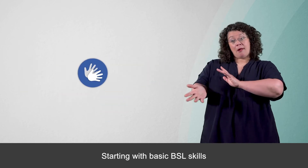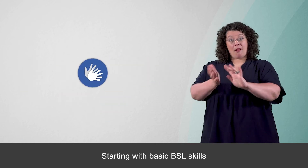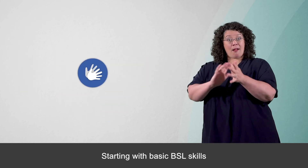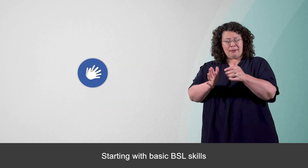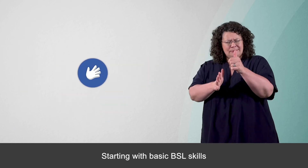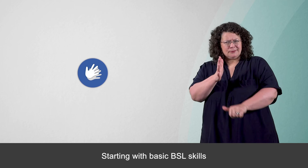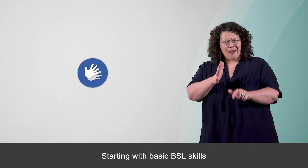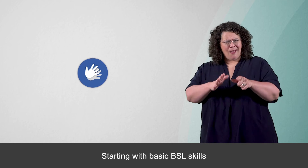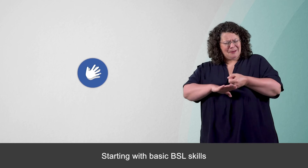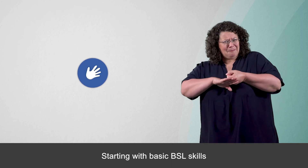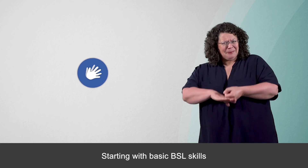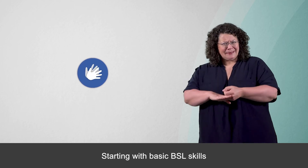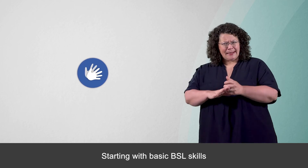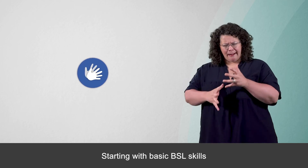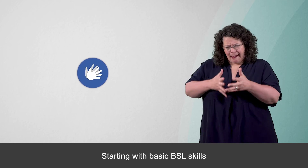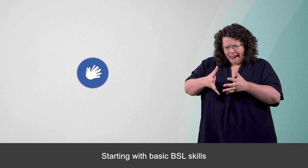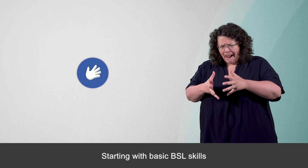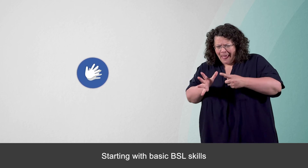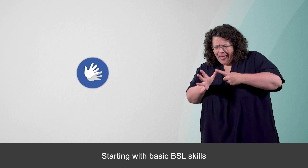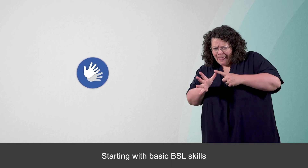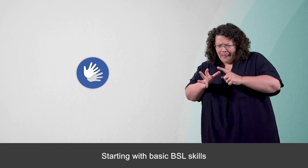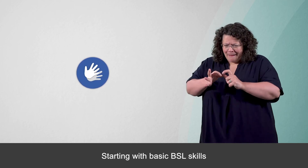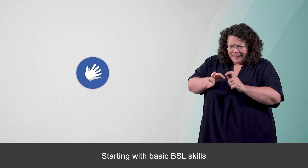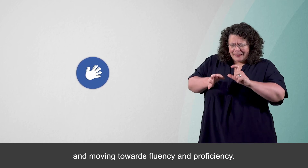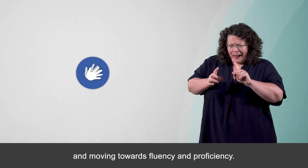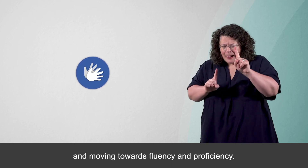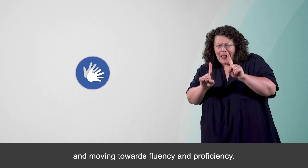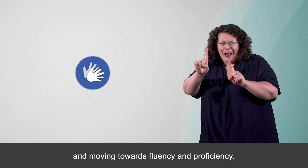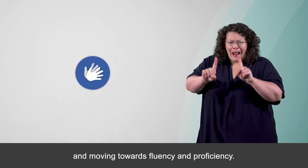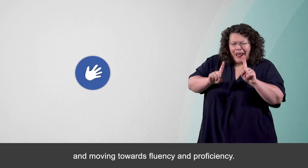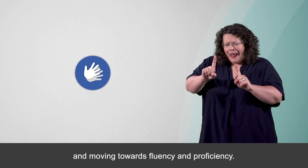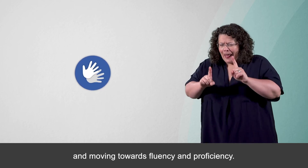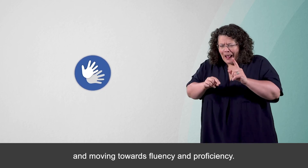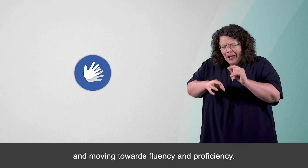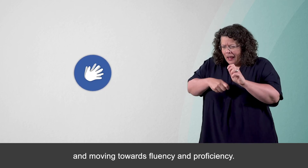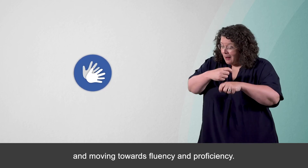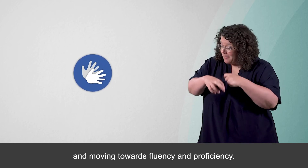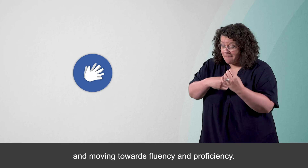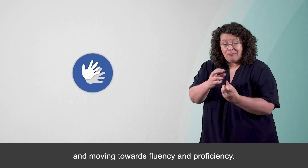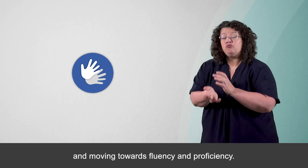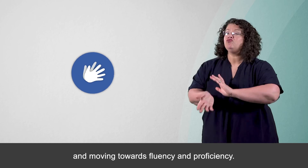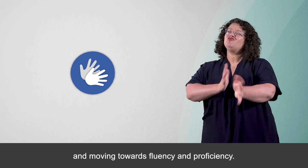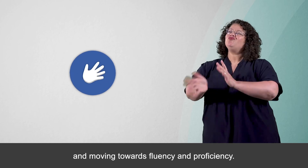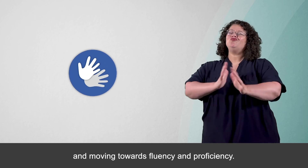Starting with basic BSL skills and moving towards fluency and proficiency.